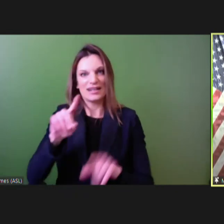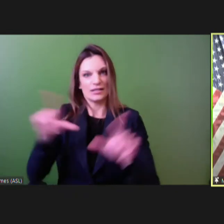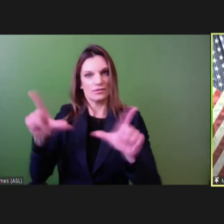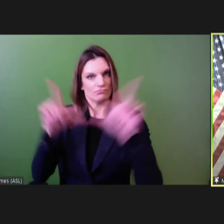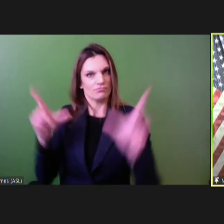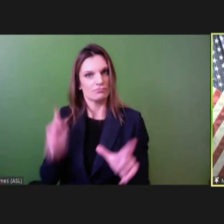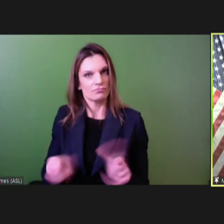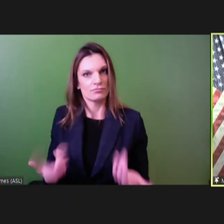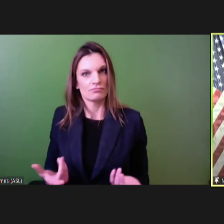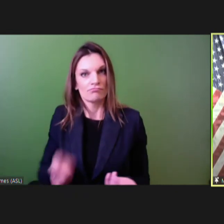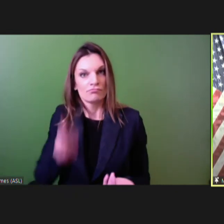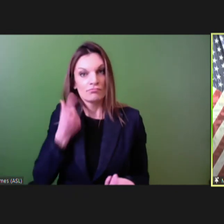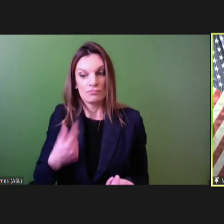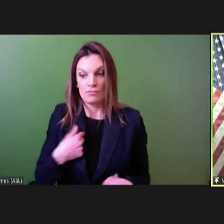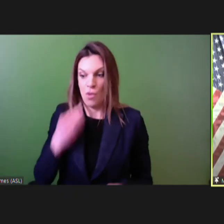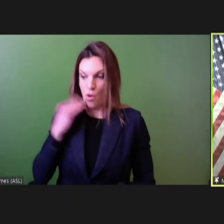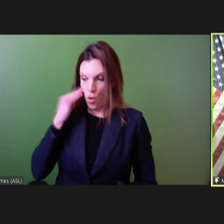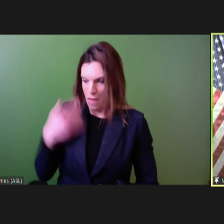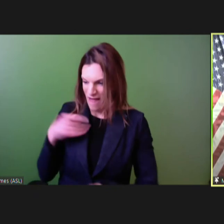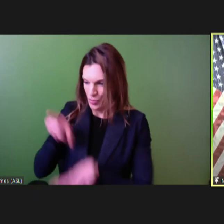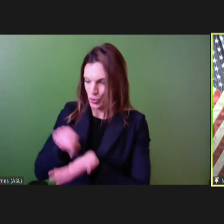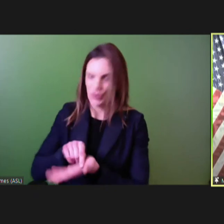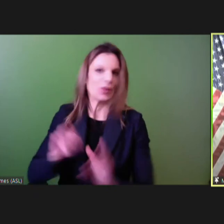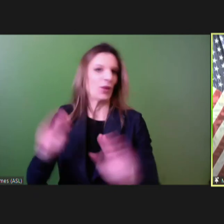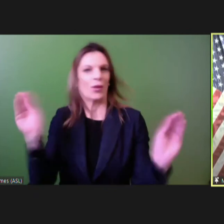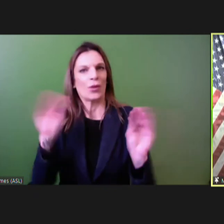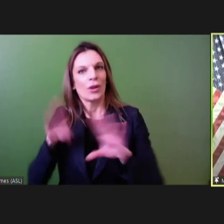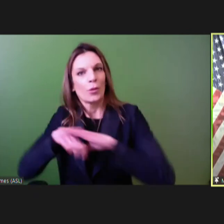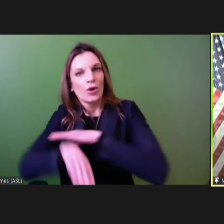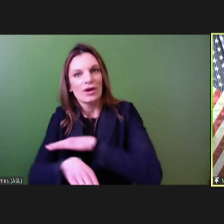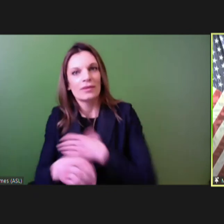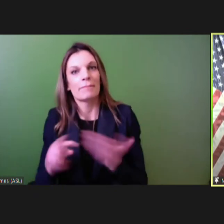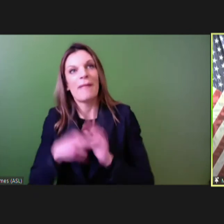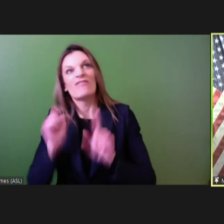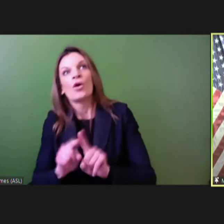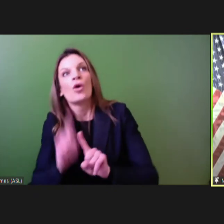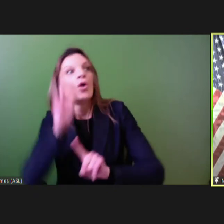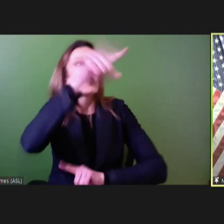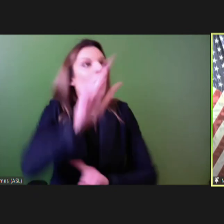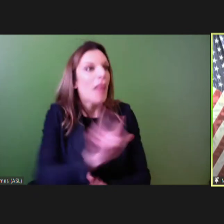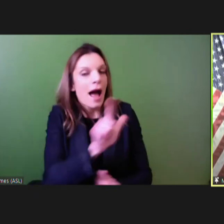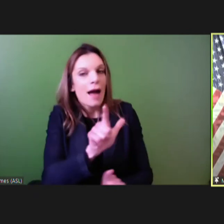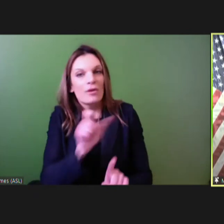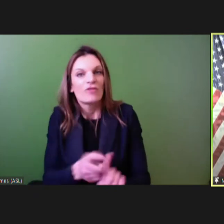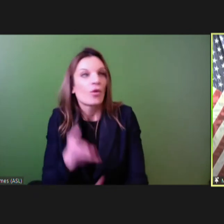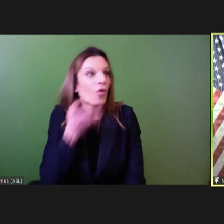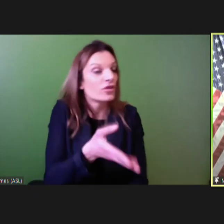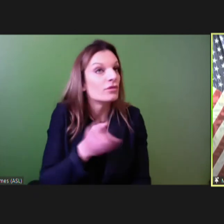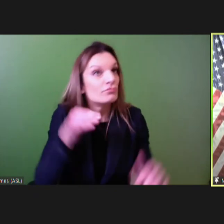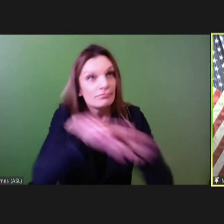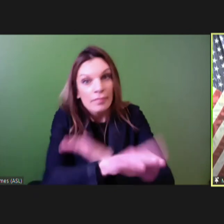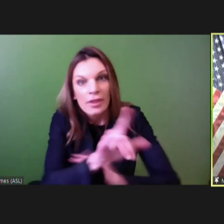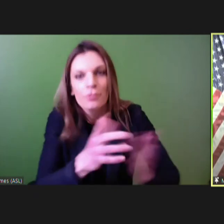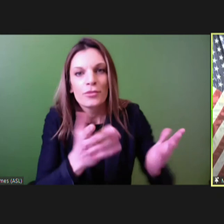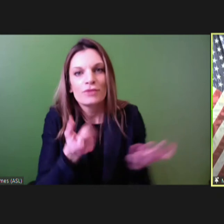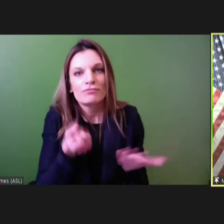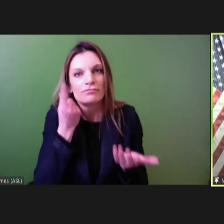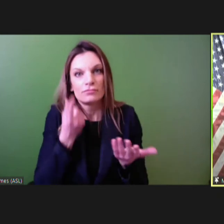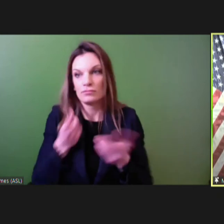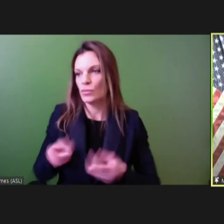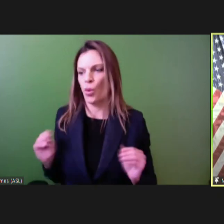any printer copier in their house. They got to get up to a library or someplace to get a copy. But a quarter of our households don't have a